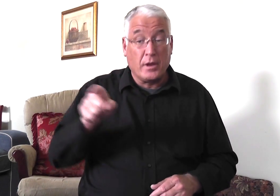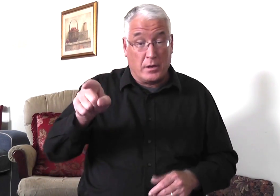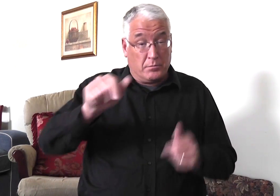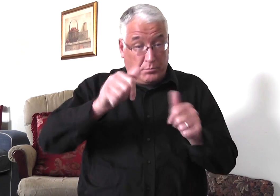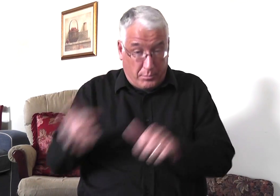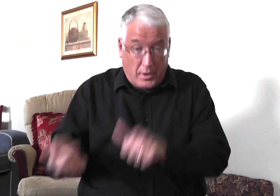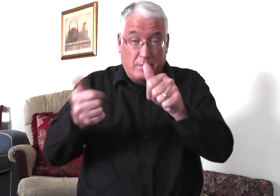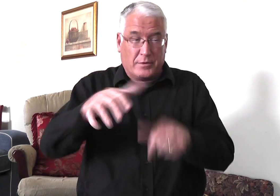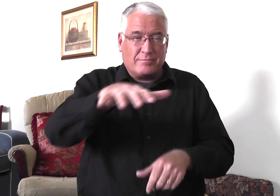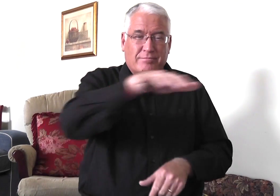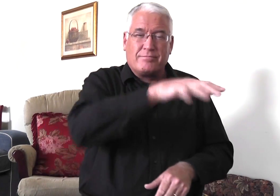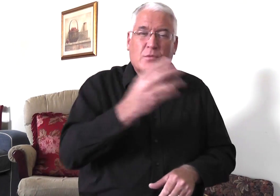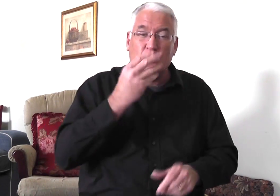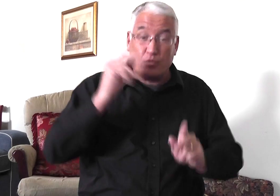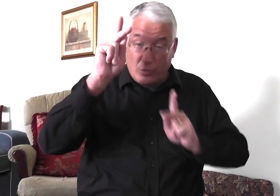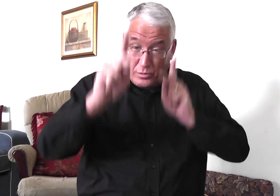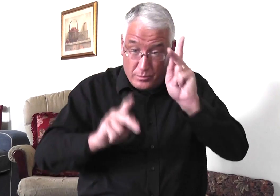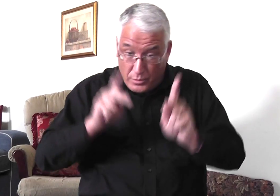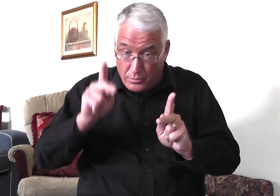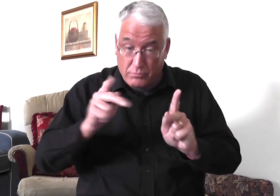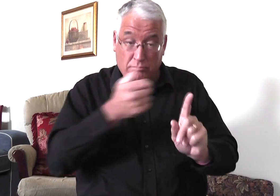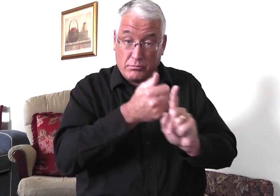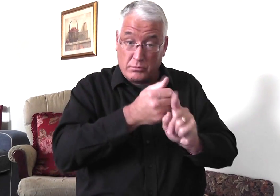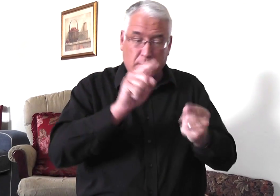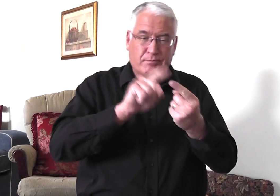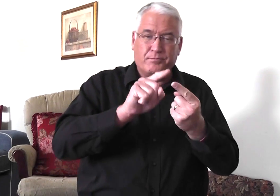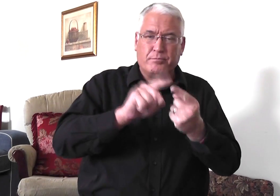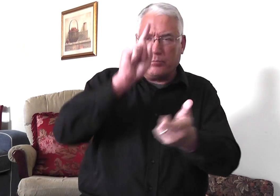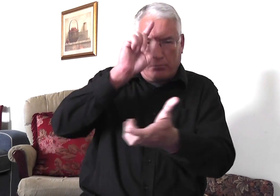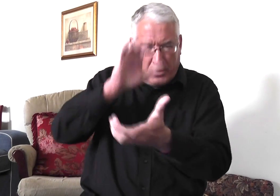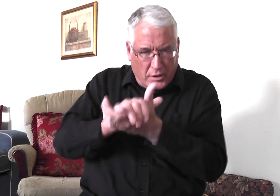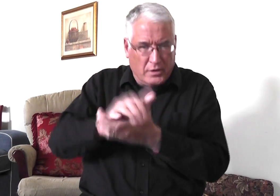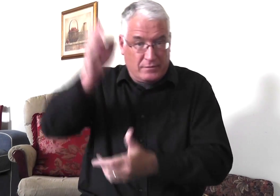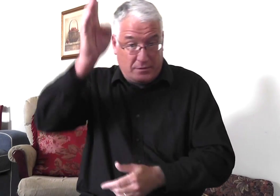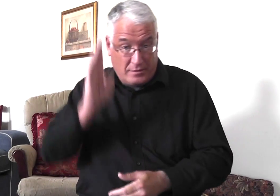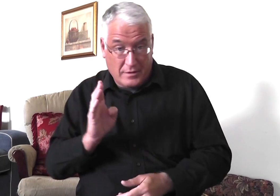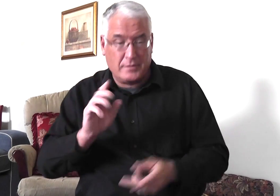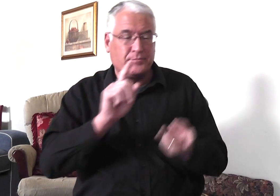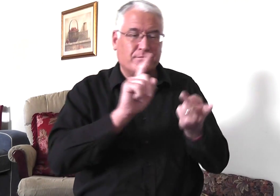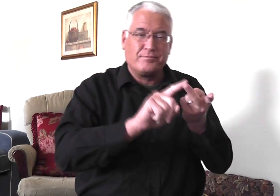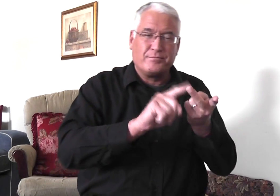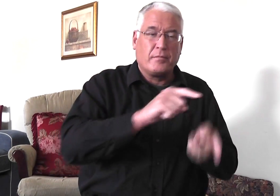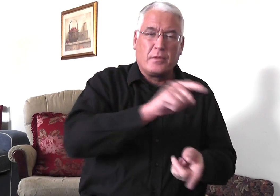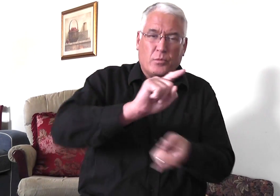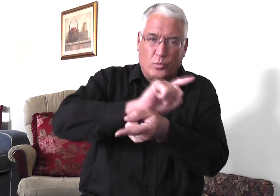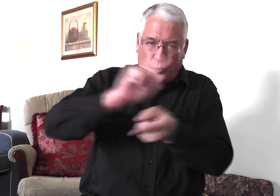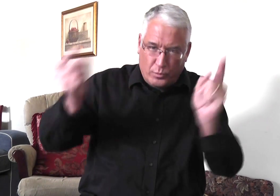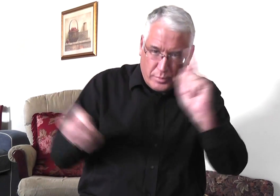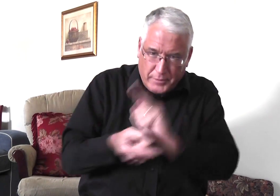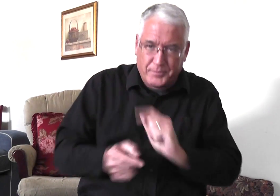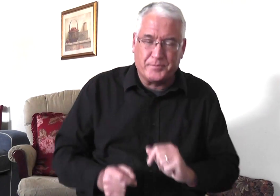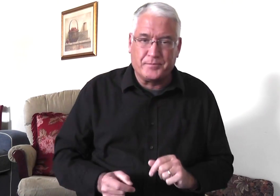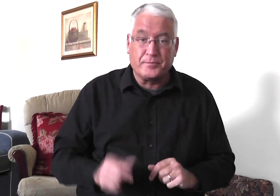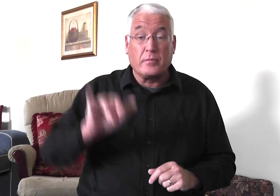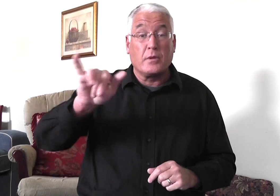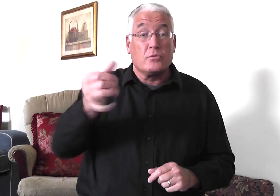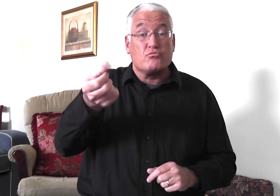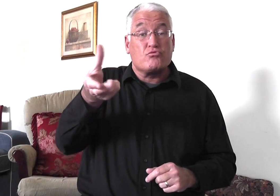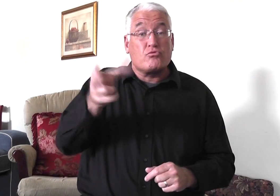he would baptize people in the Jordan River, and people came to him, one who believed in God, and secondly, who repented